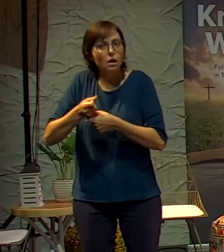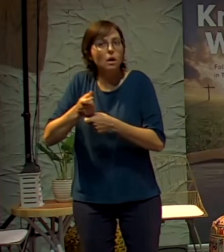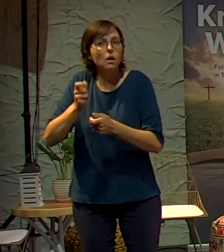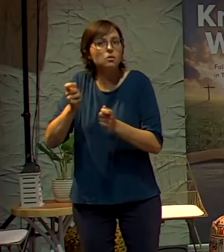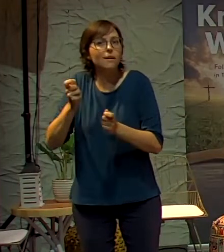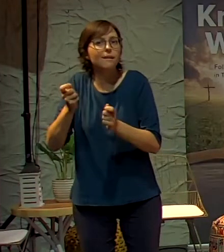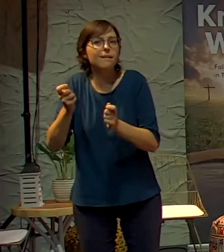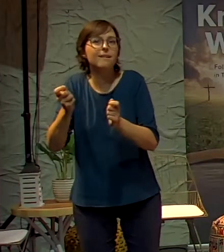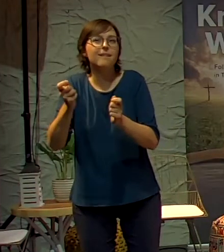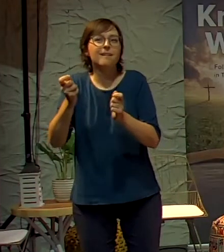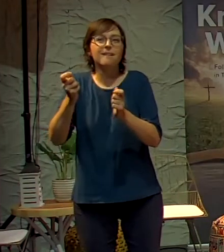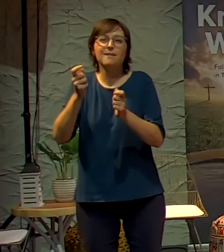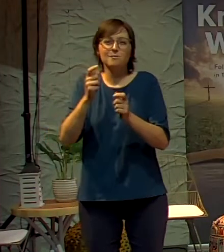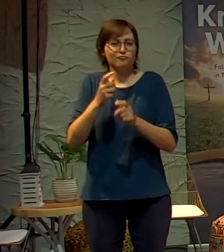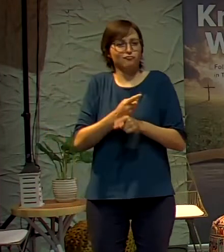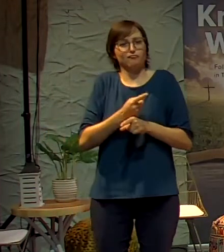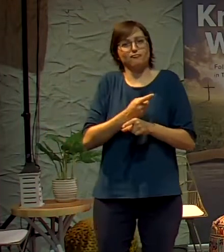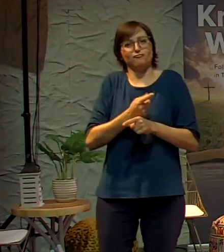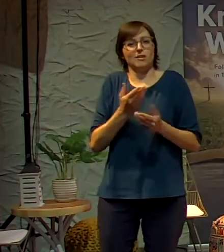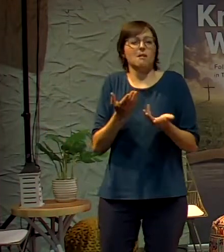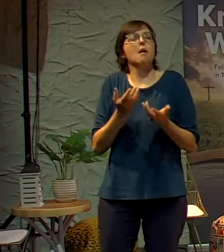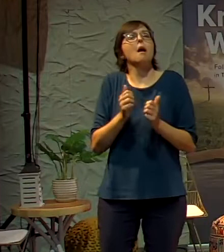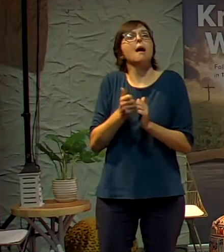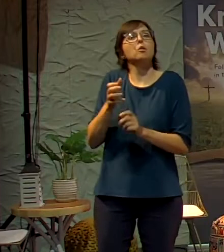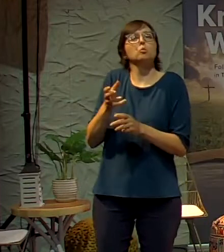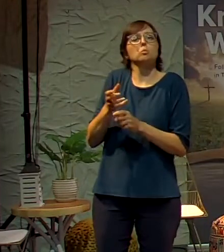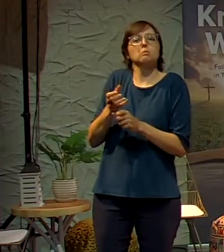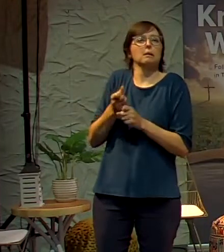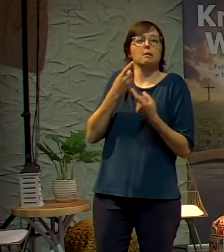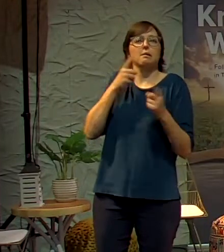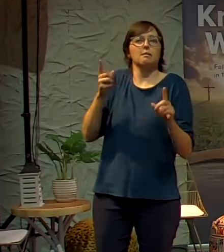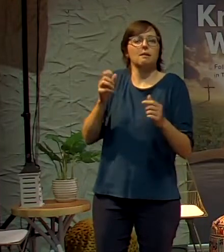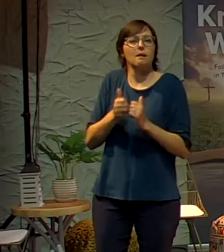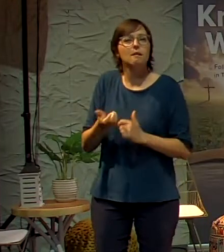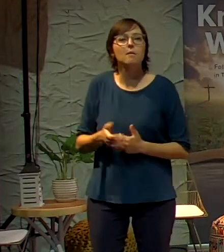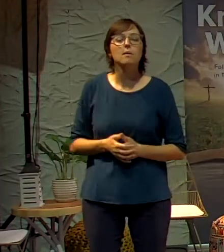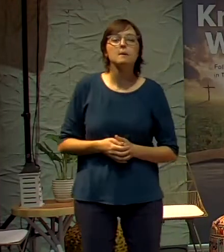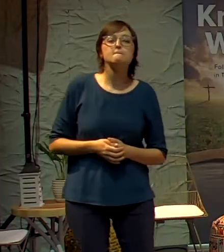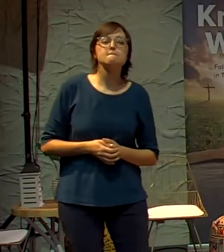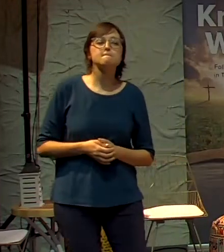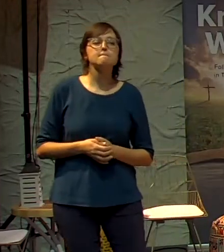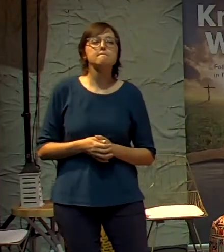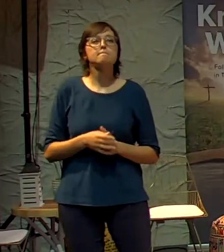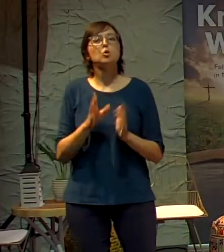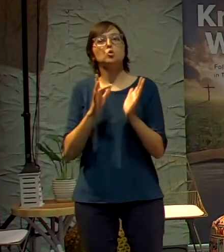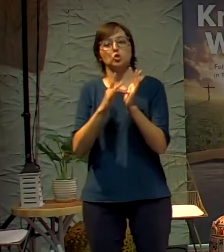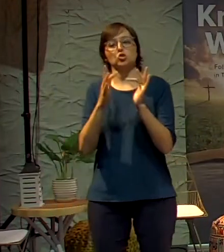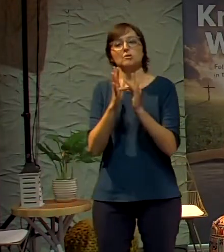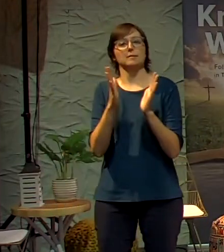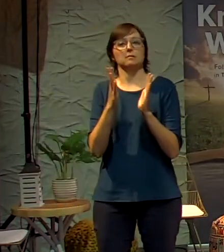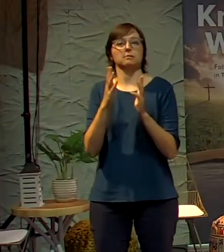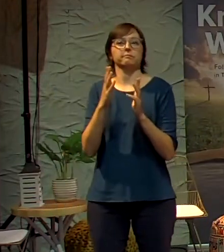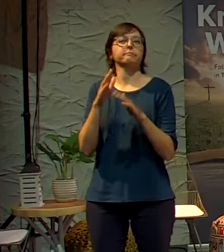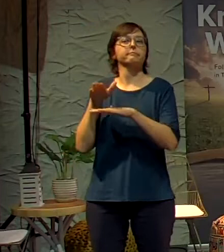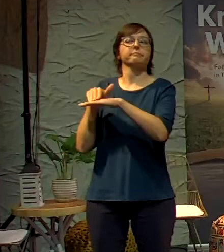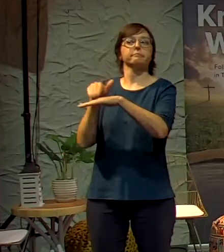things on a very, very practical level. So how do you get to that? You need to know why Jesus calls outsiders. And, you know,